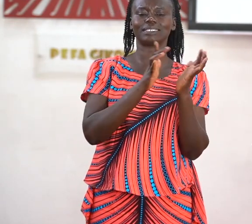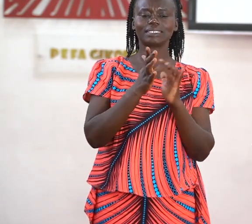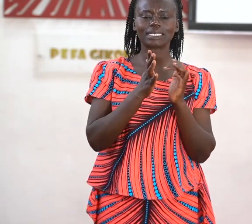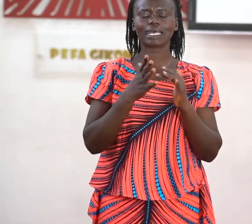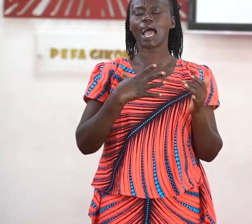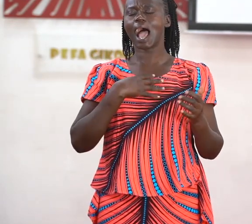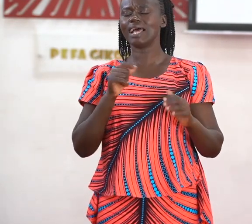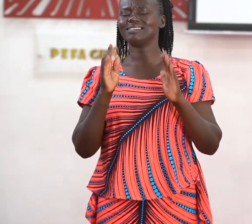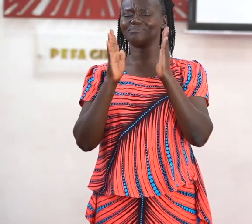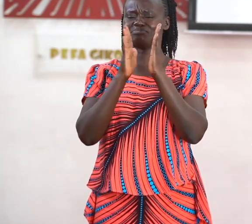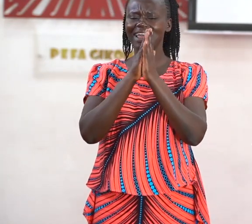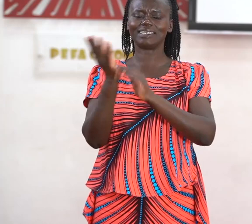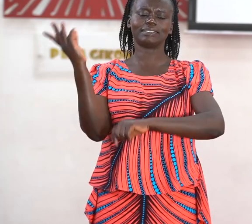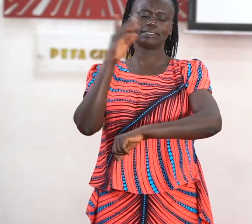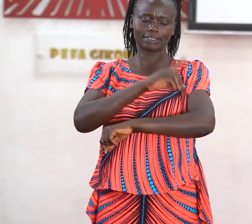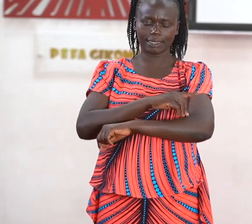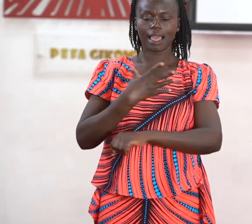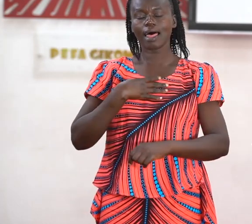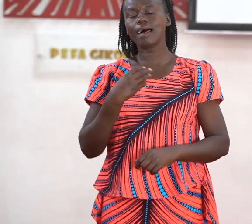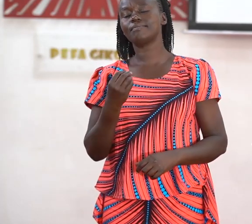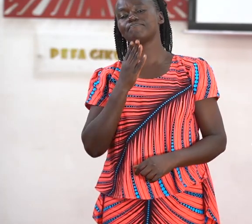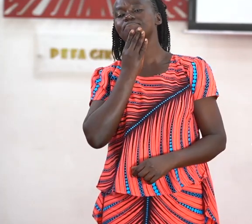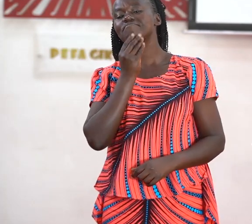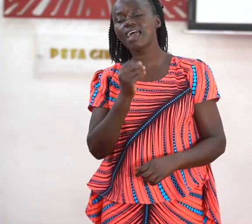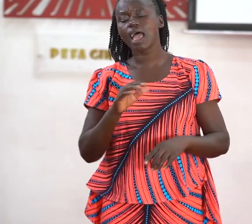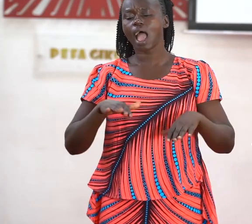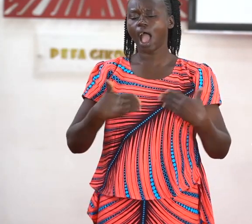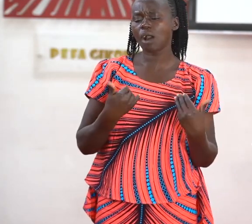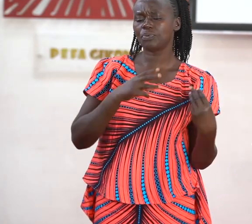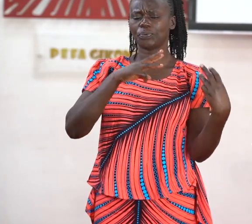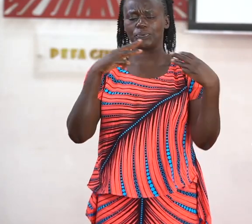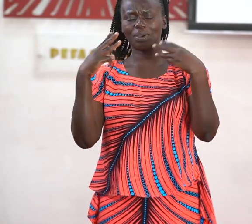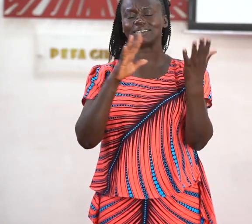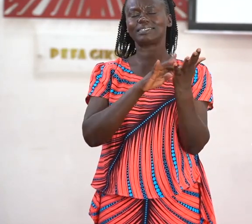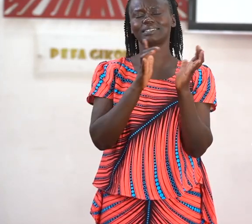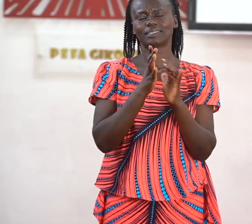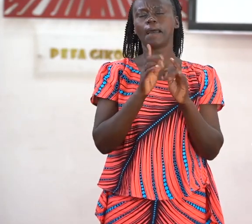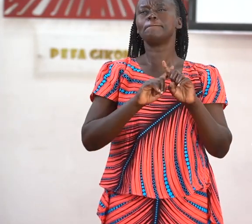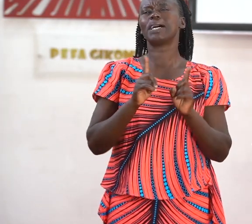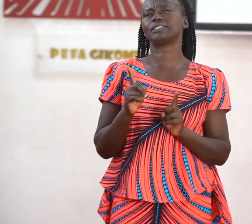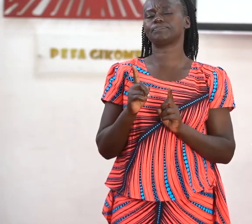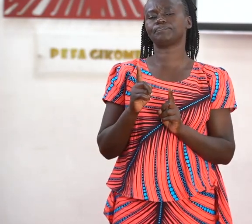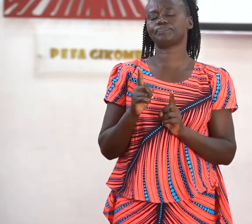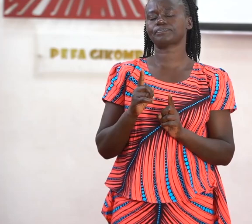Jews and the way they kept on confronting him. But